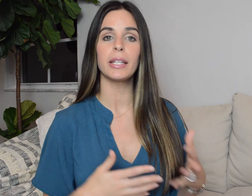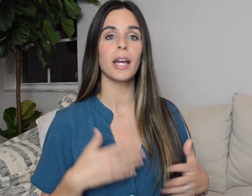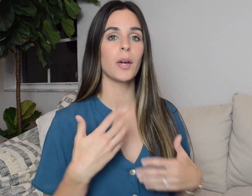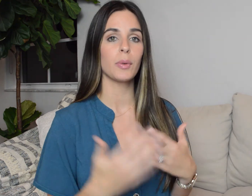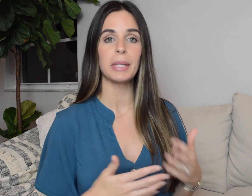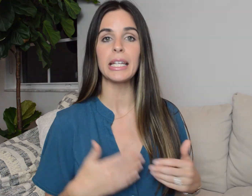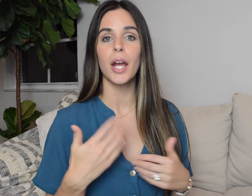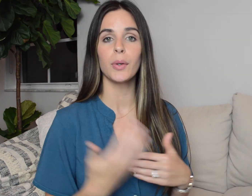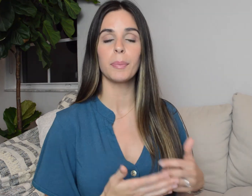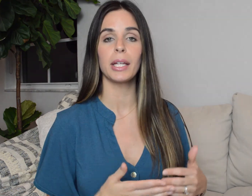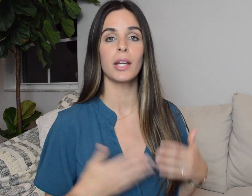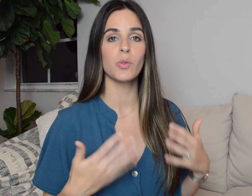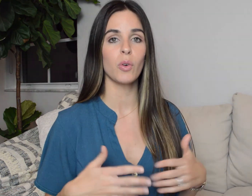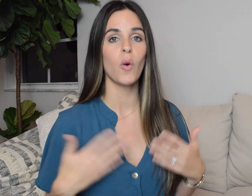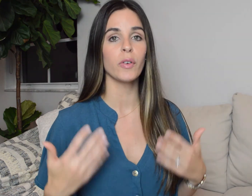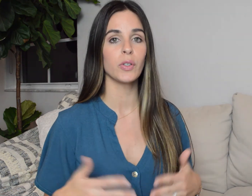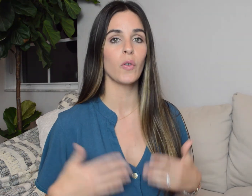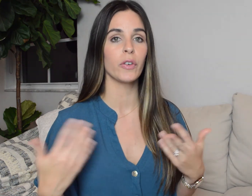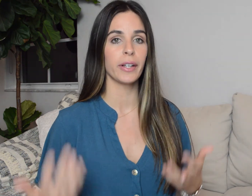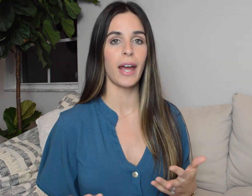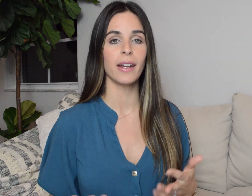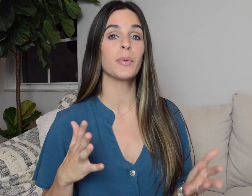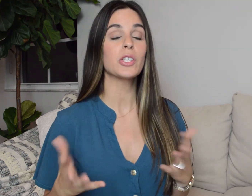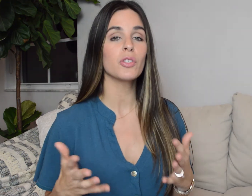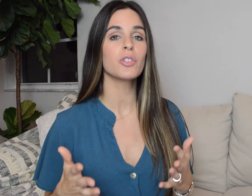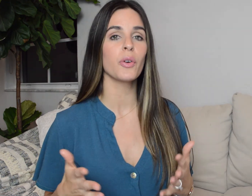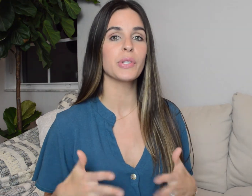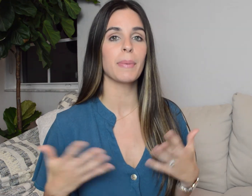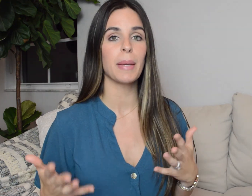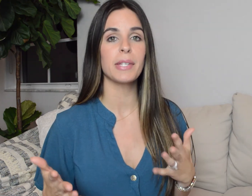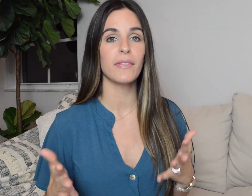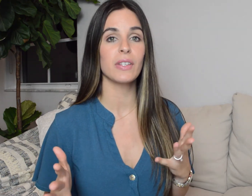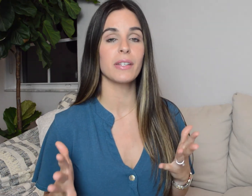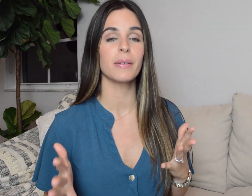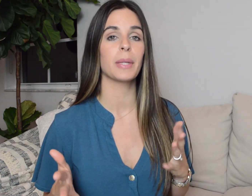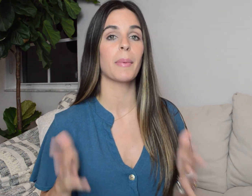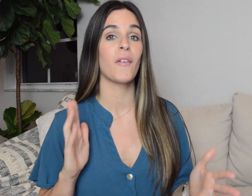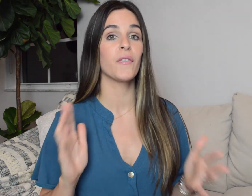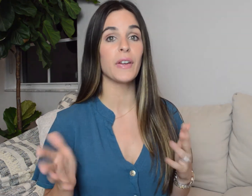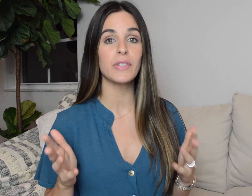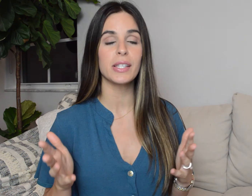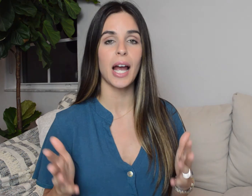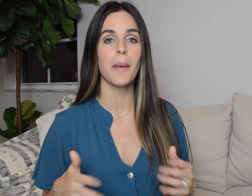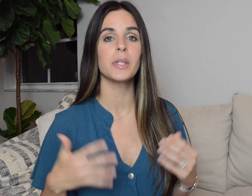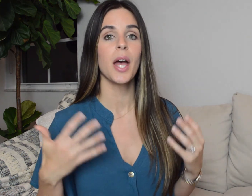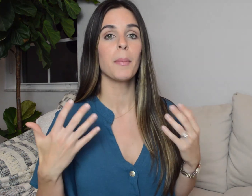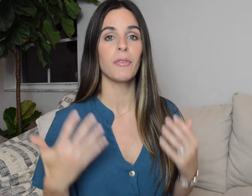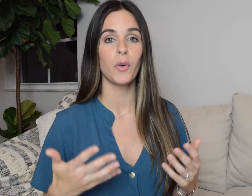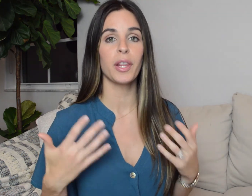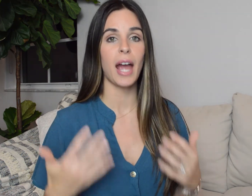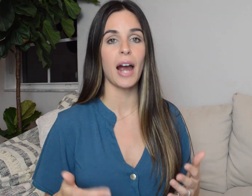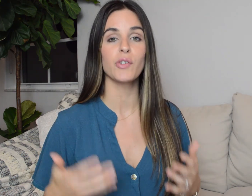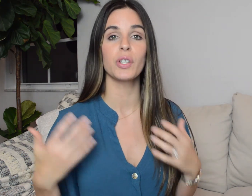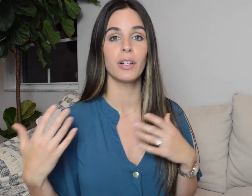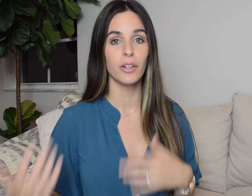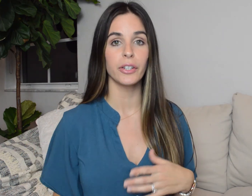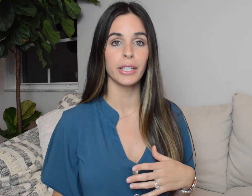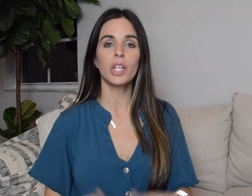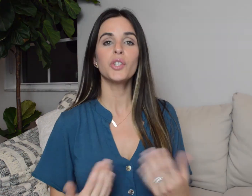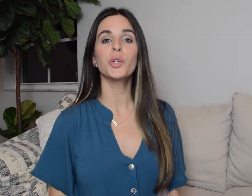and repeat and repeat and do it over and over again. Research shows that babies have to see something about 50 times before they actually learn it. You can